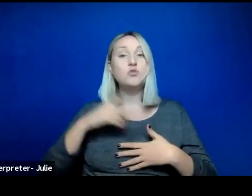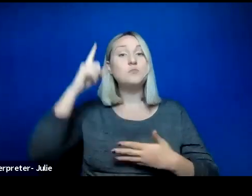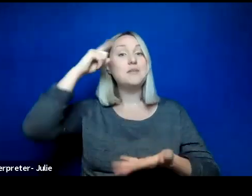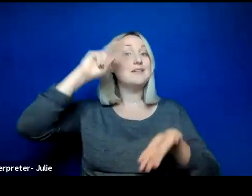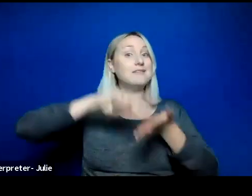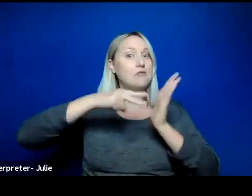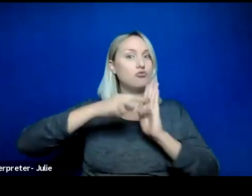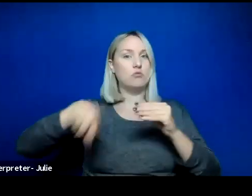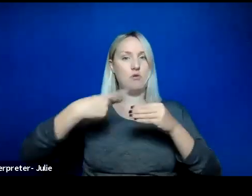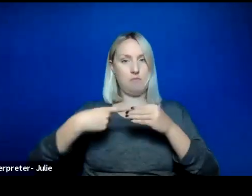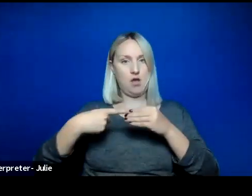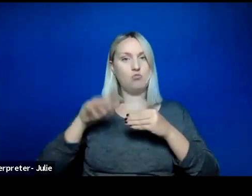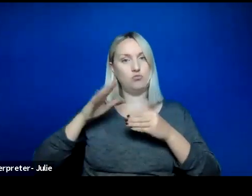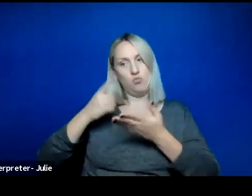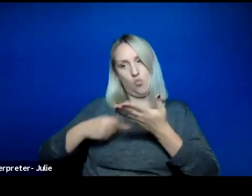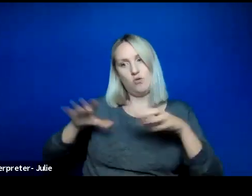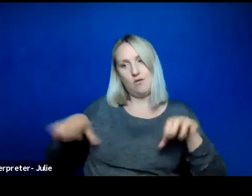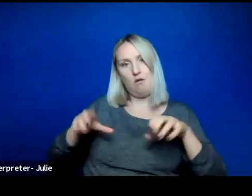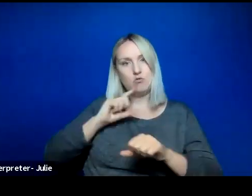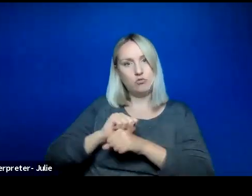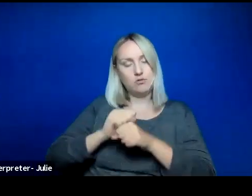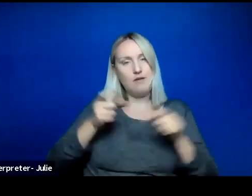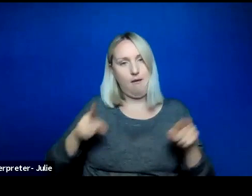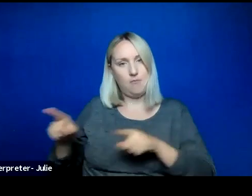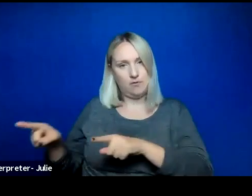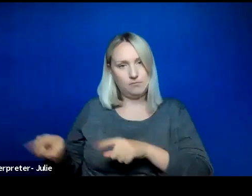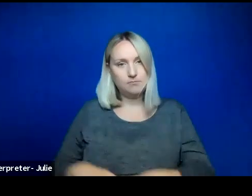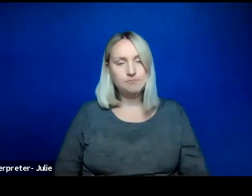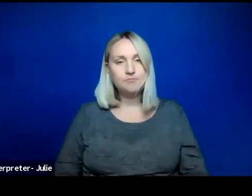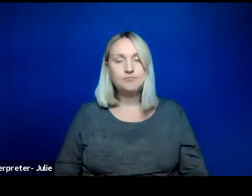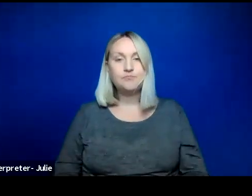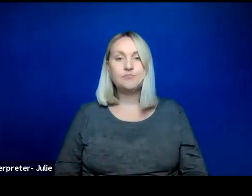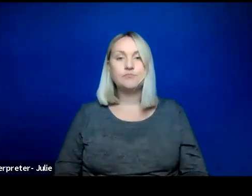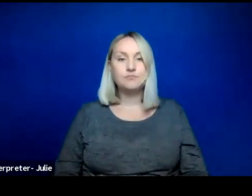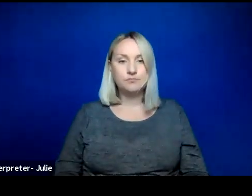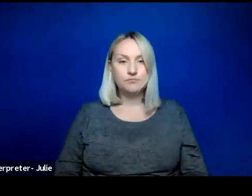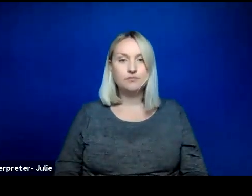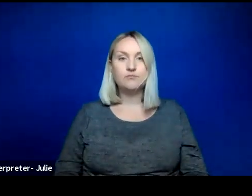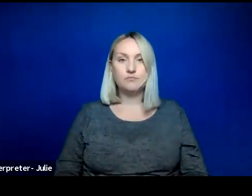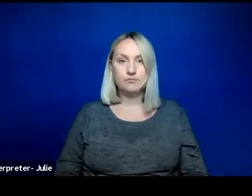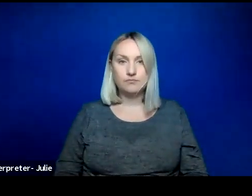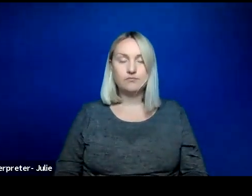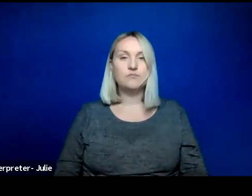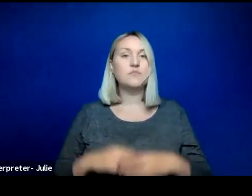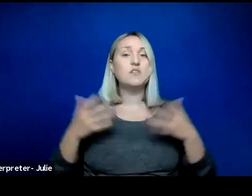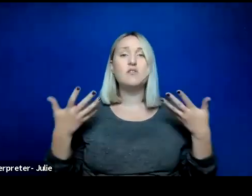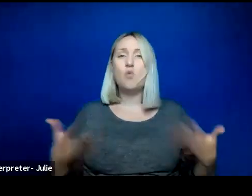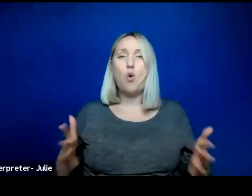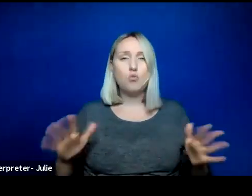intentional about what's actually happening, to mean to do what already